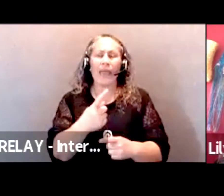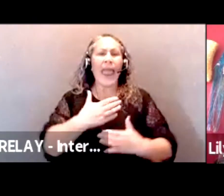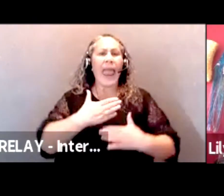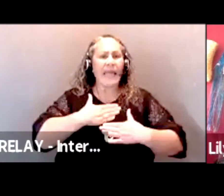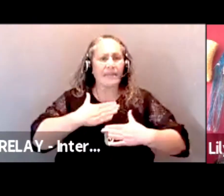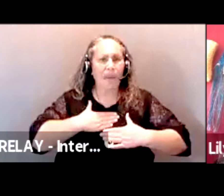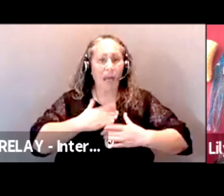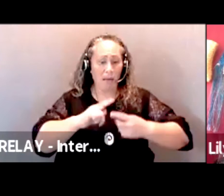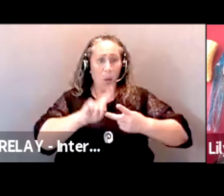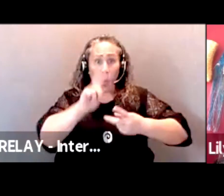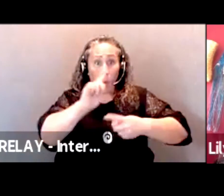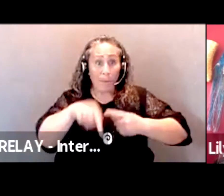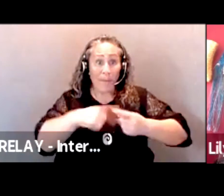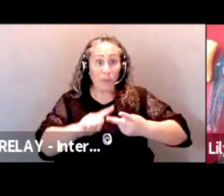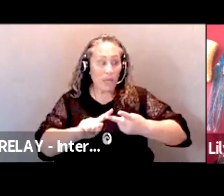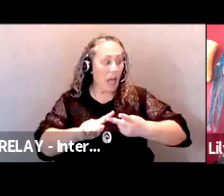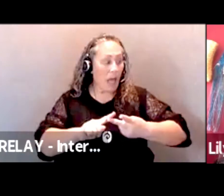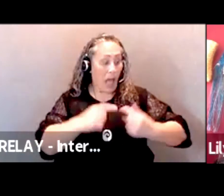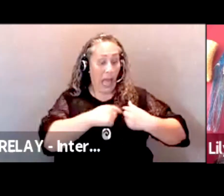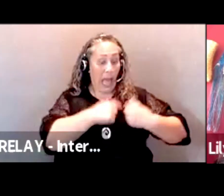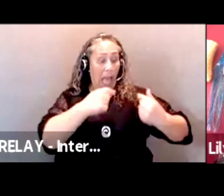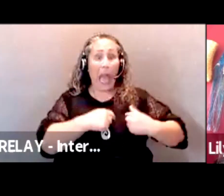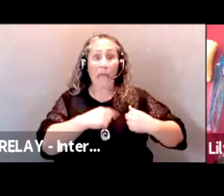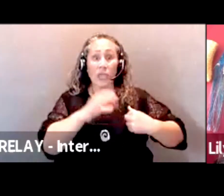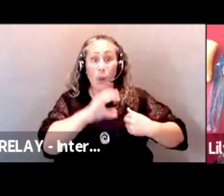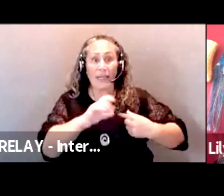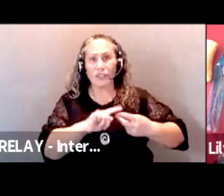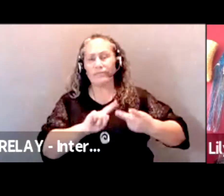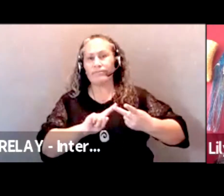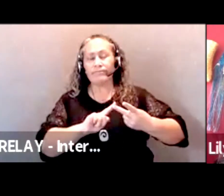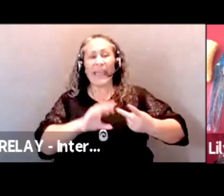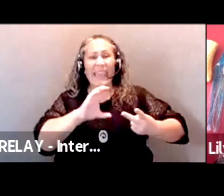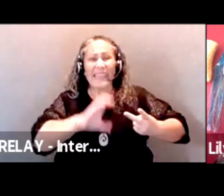like heart conditions, cancer,